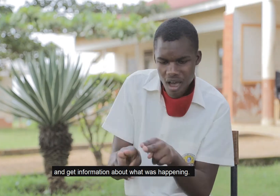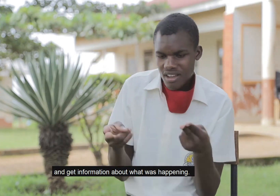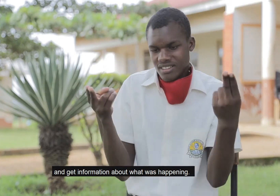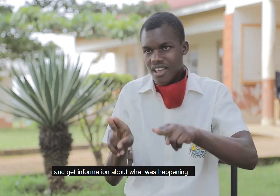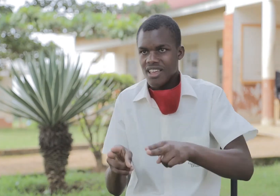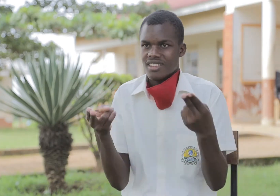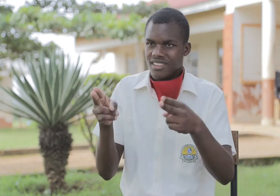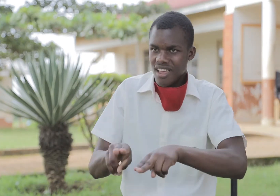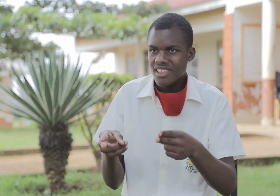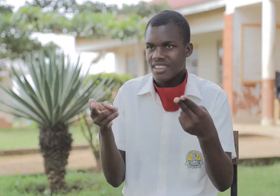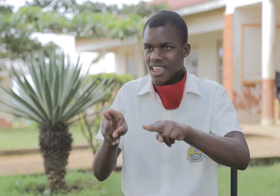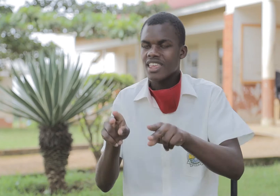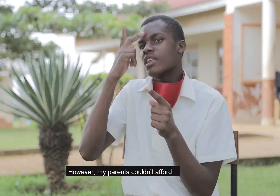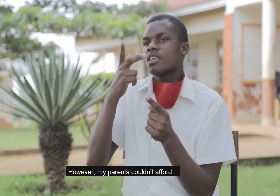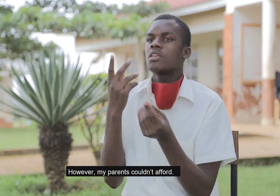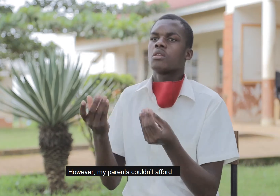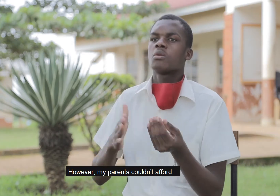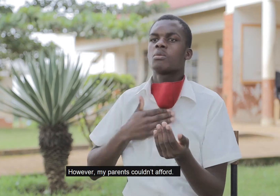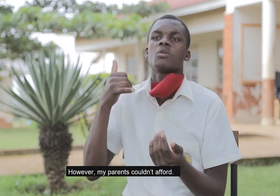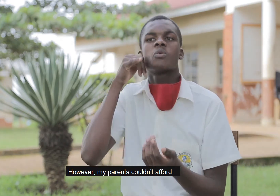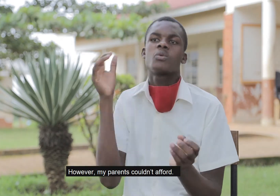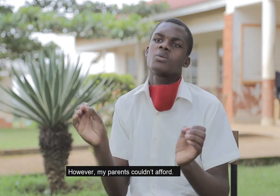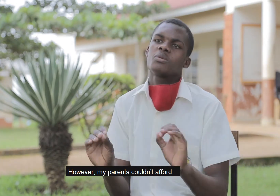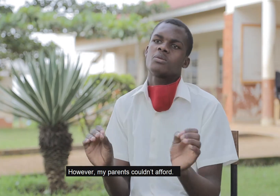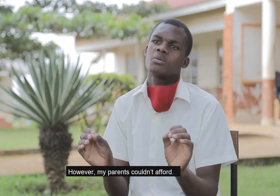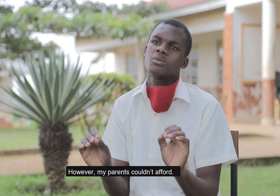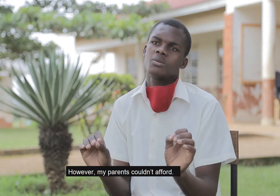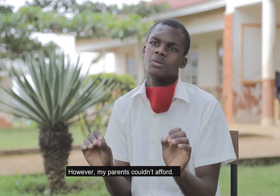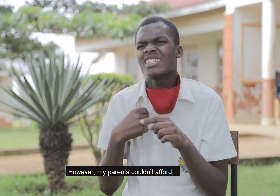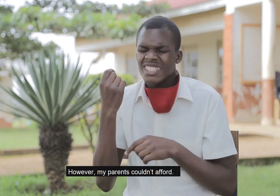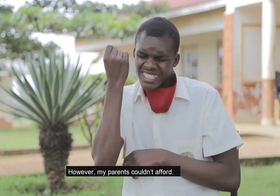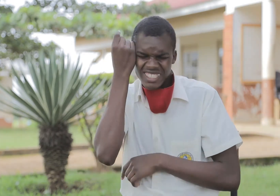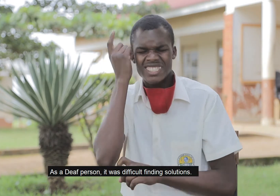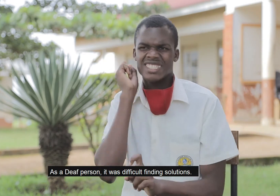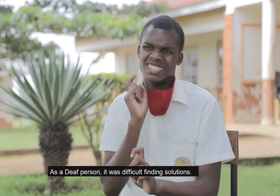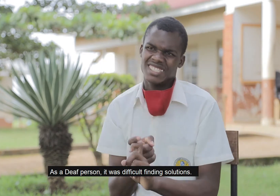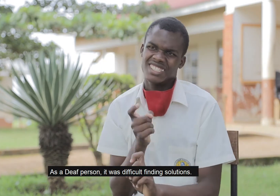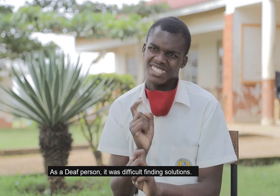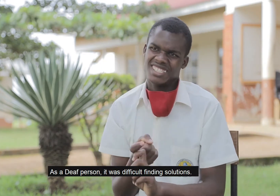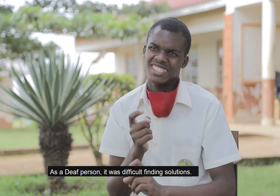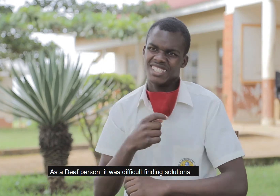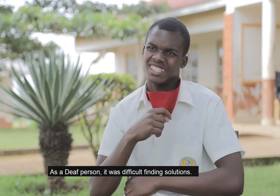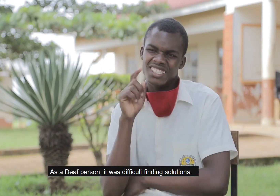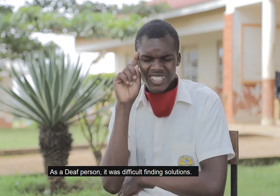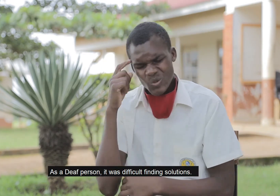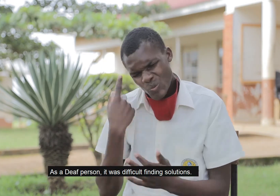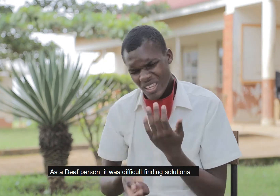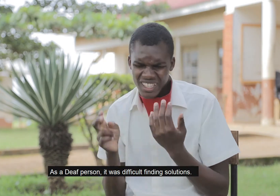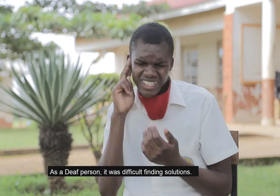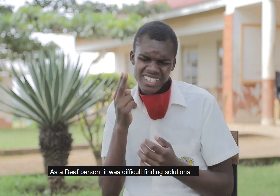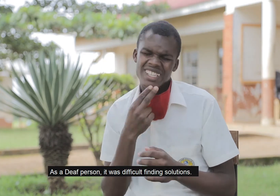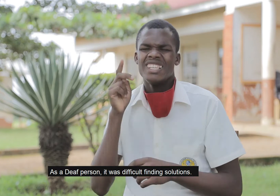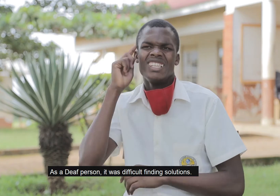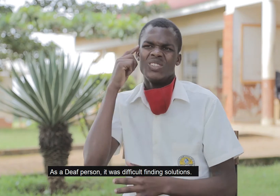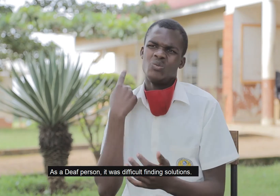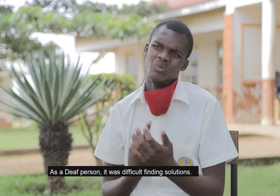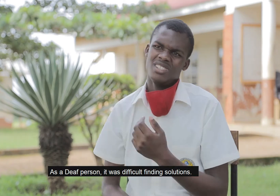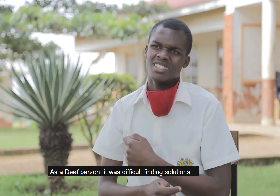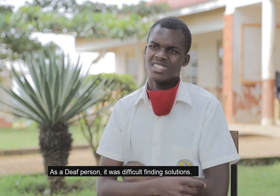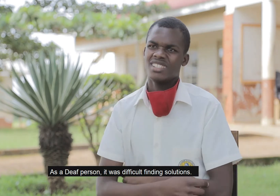happening. However, my parents couldn't afford. As a deaf person, it was difficult finding